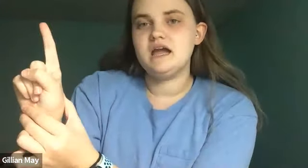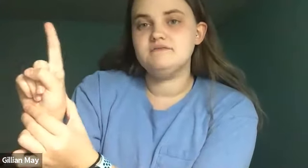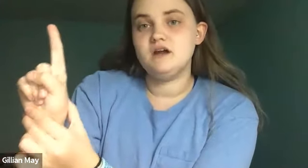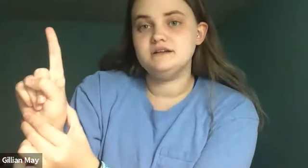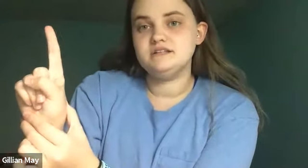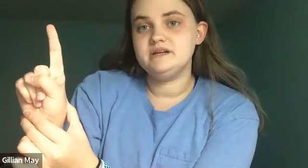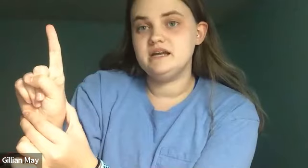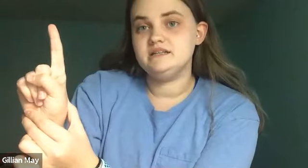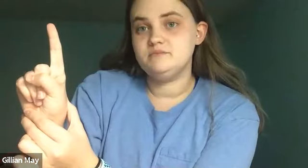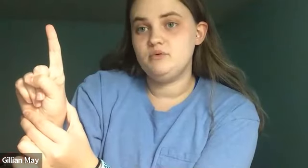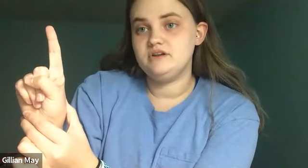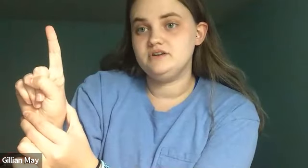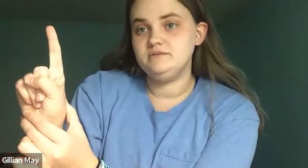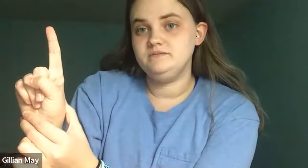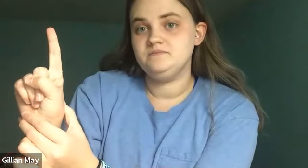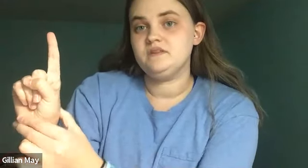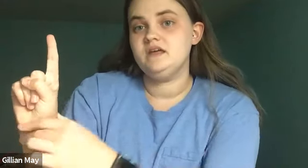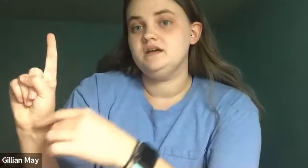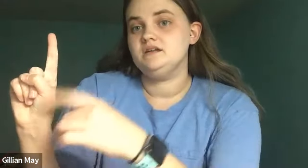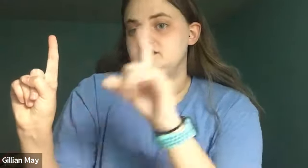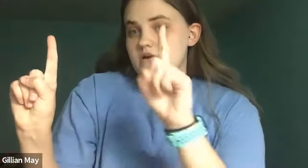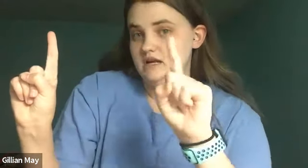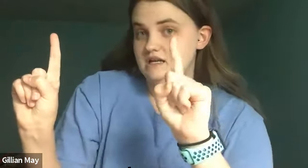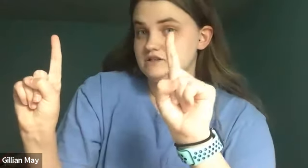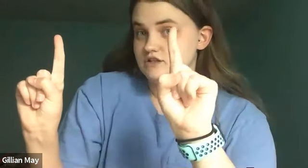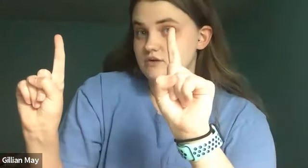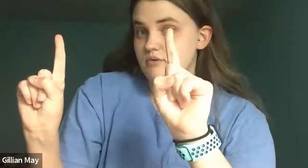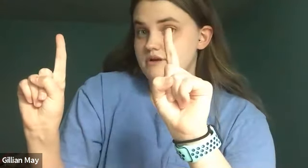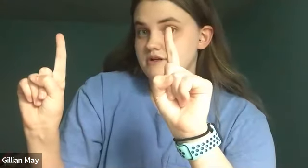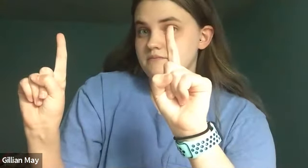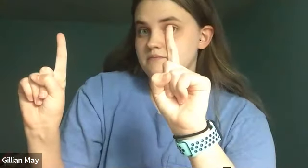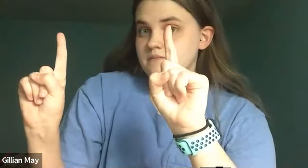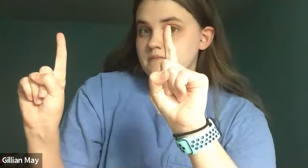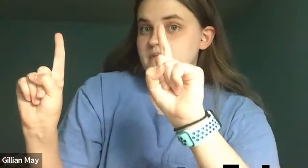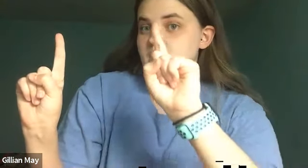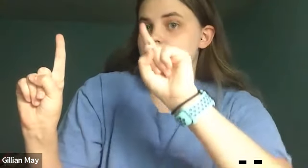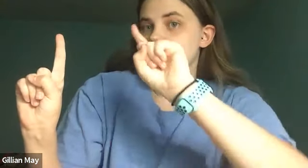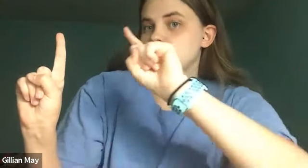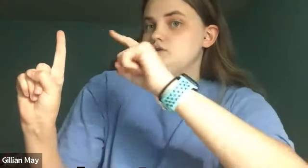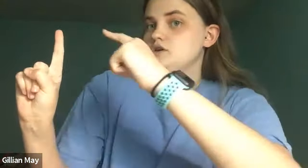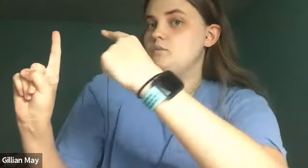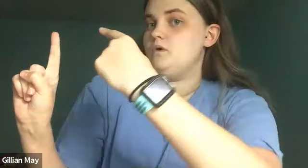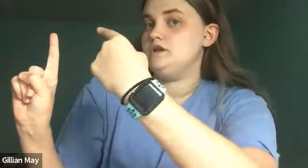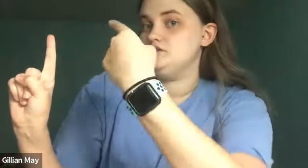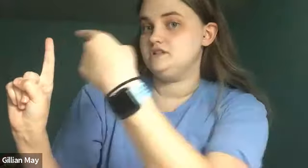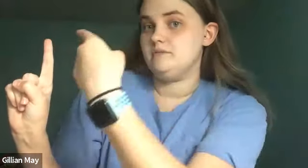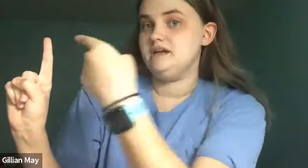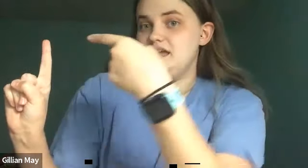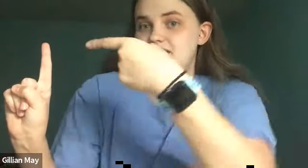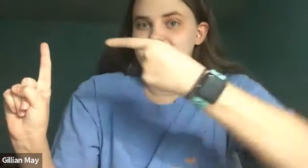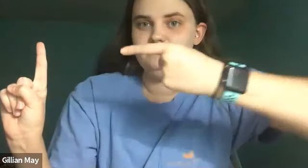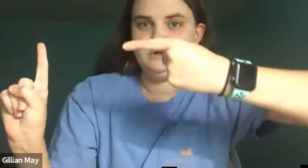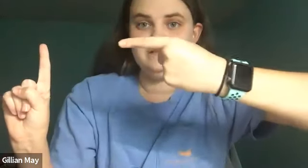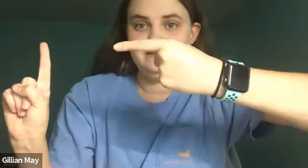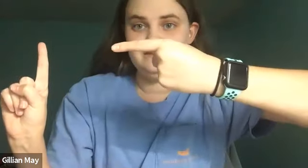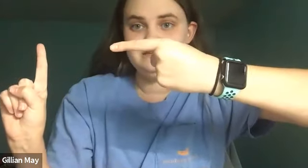have non-dominant hands a pointer. Dominant hand is also a pointer. you're gonna want your dominant hand looking like